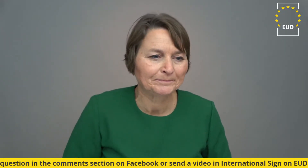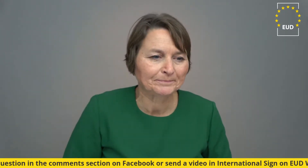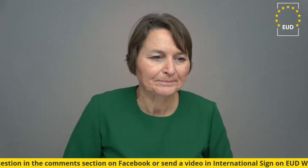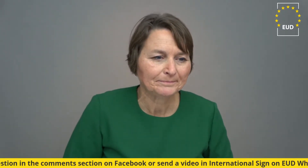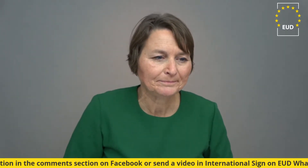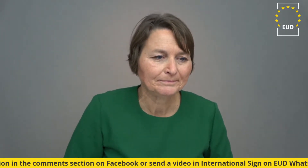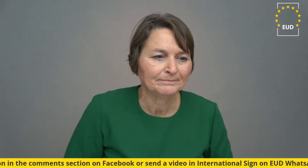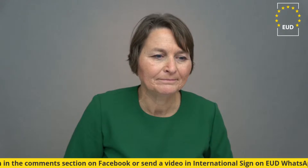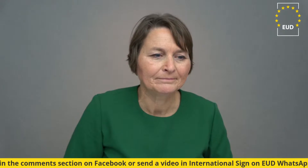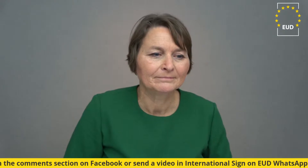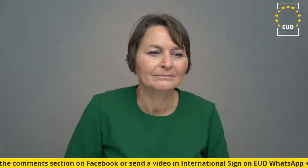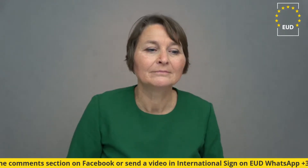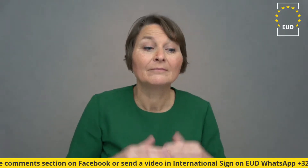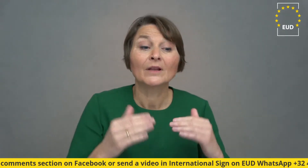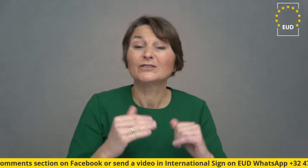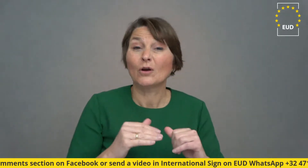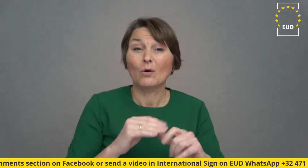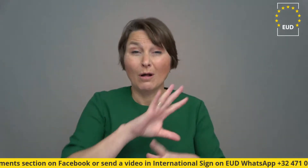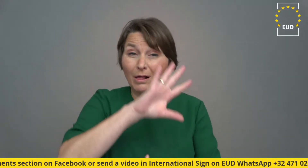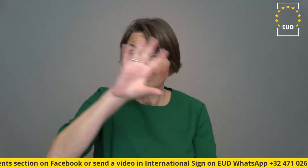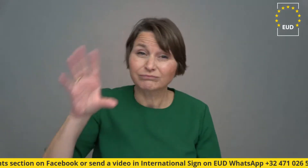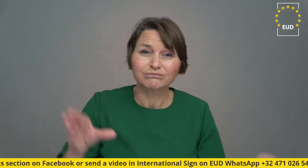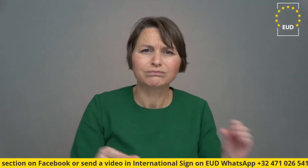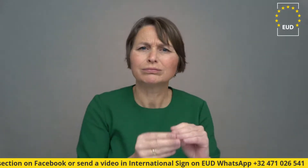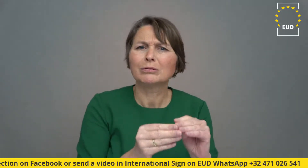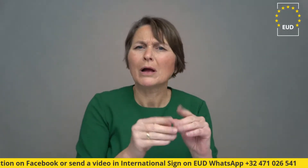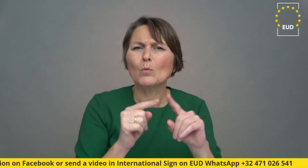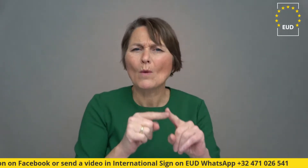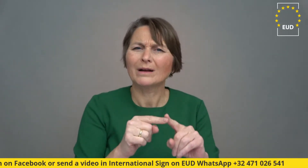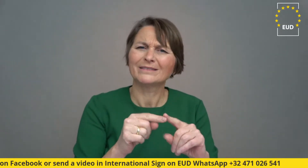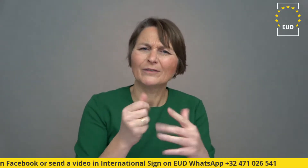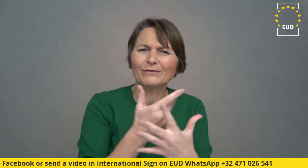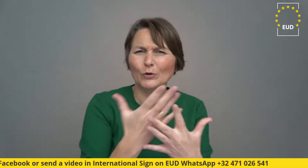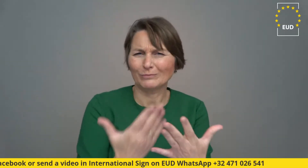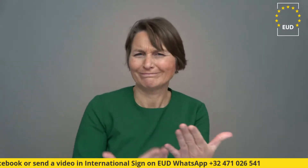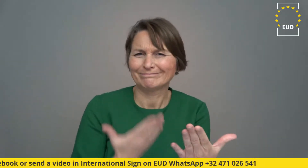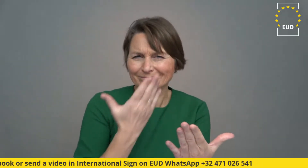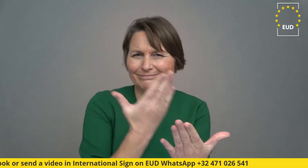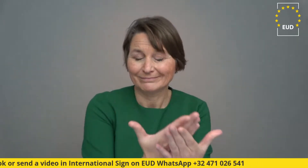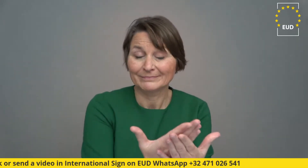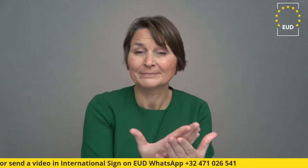from the audience. So they need to take on that responsibility of which signs they use.